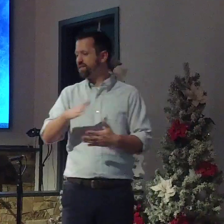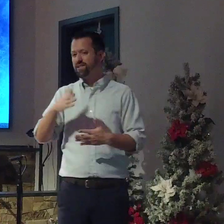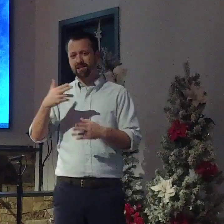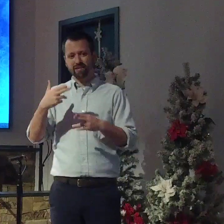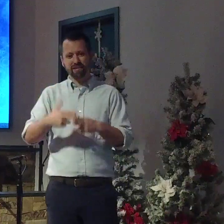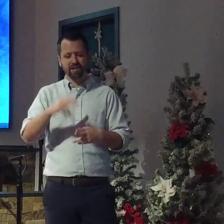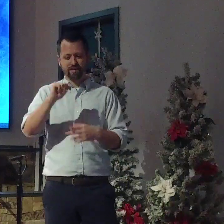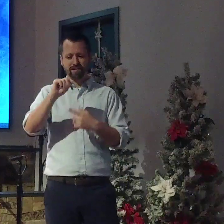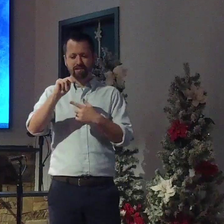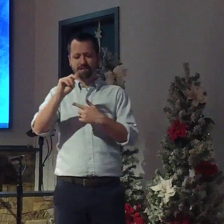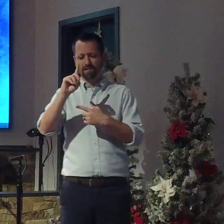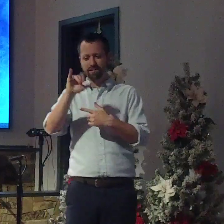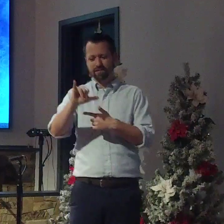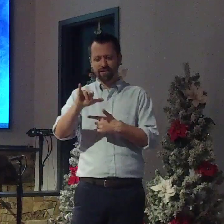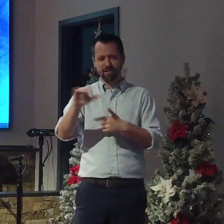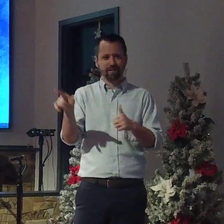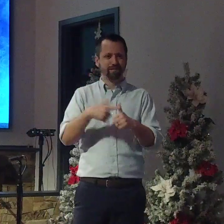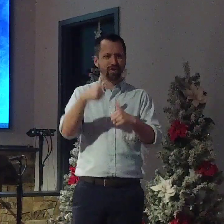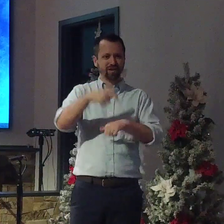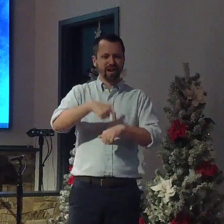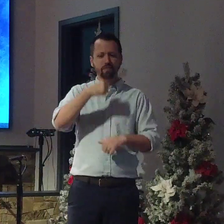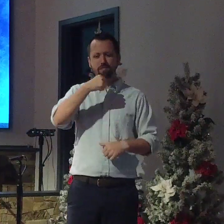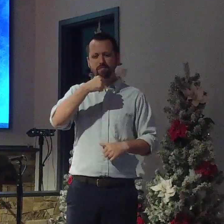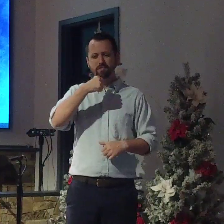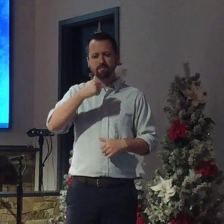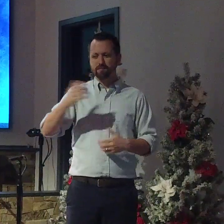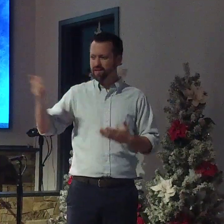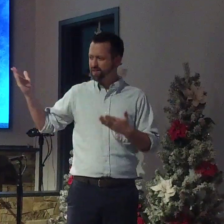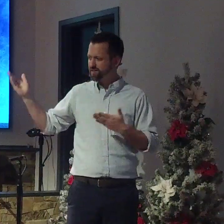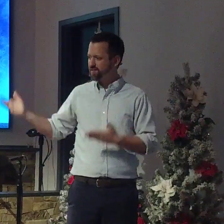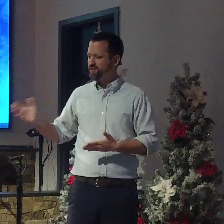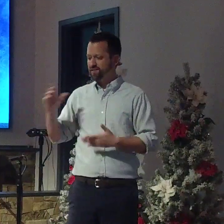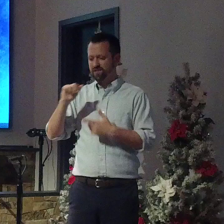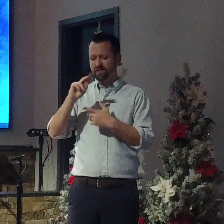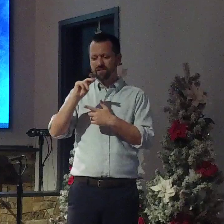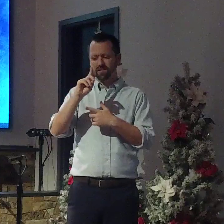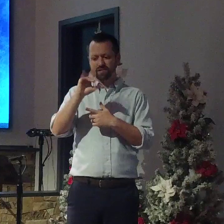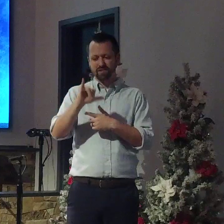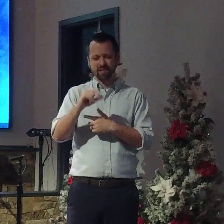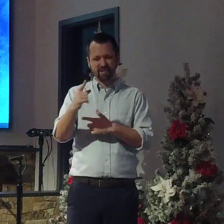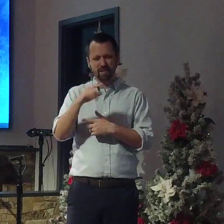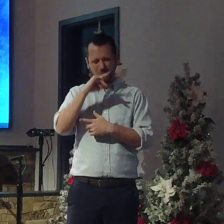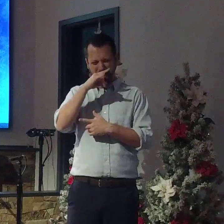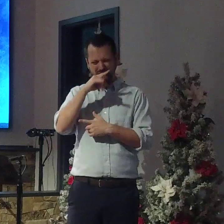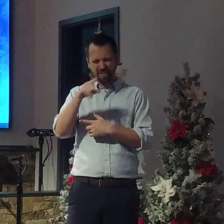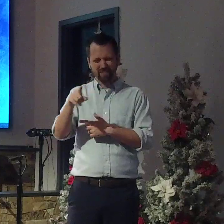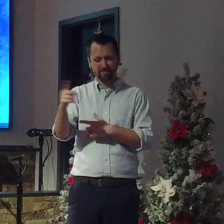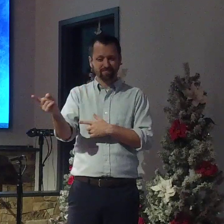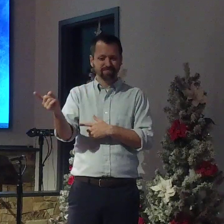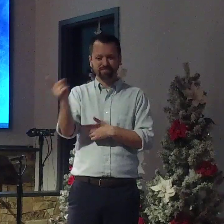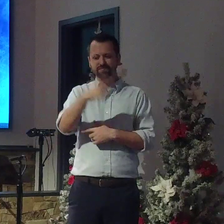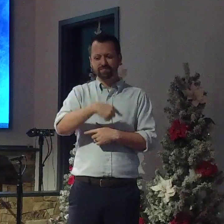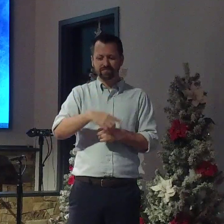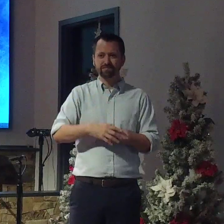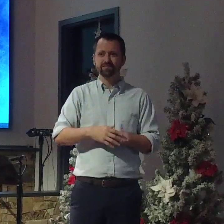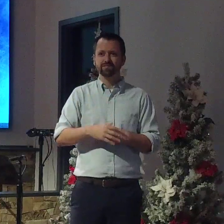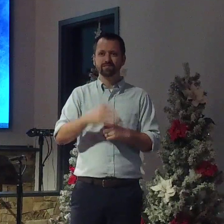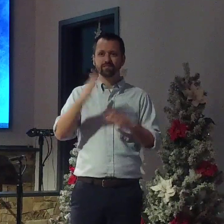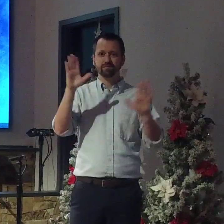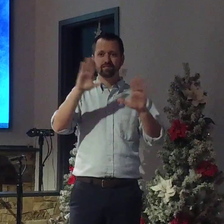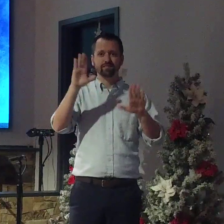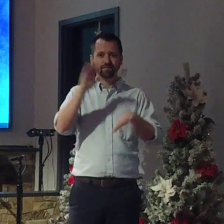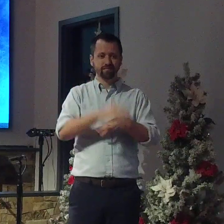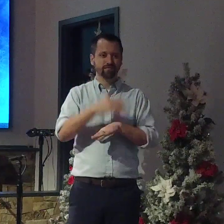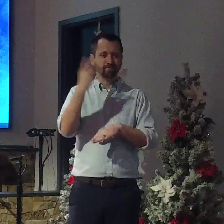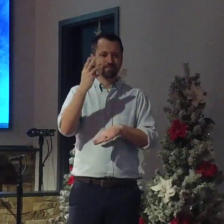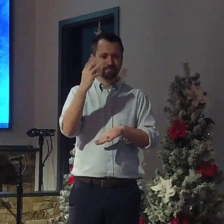them serving in First Impressions. You see some of them also serving on Wednesday nights in various capacities. They just formed a new